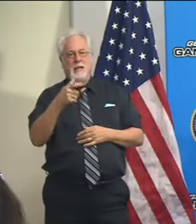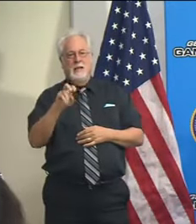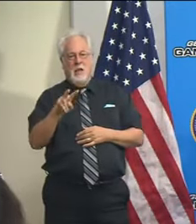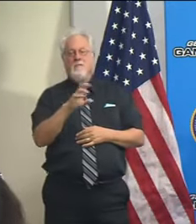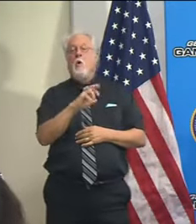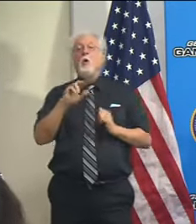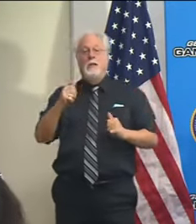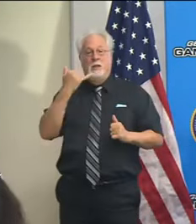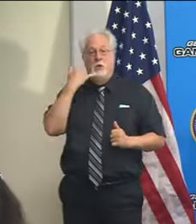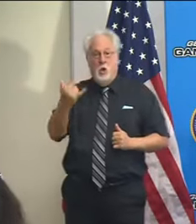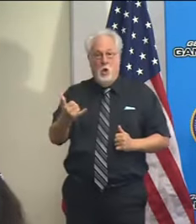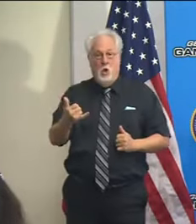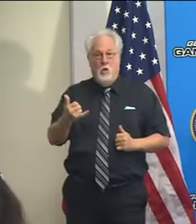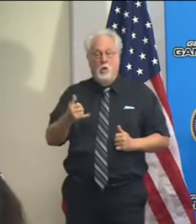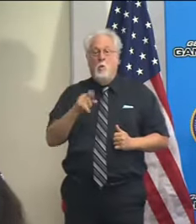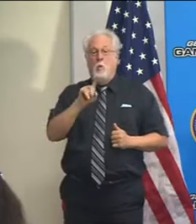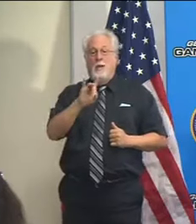or you can call